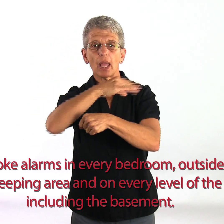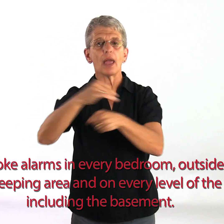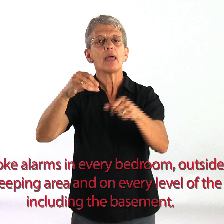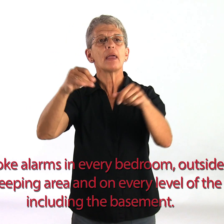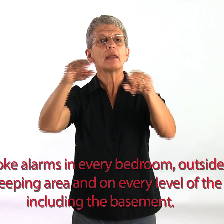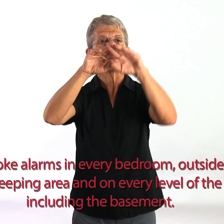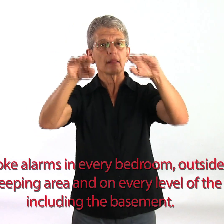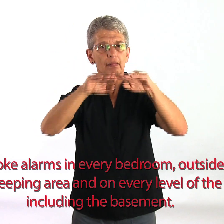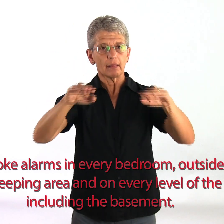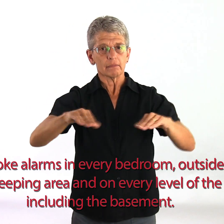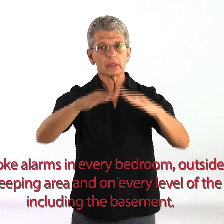the basement.